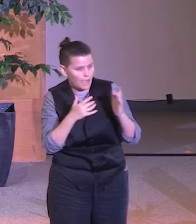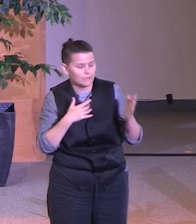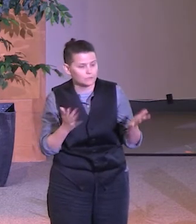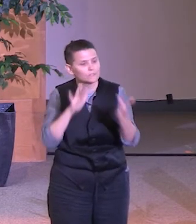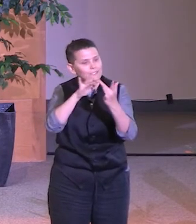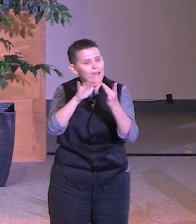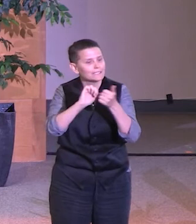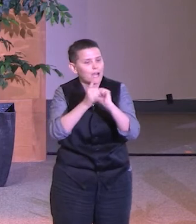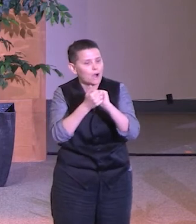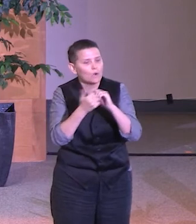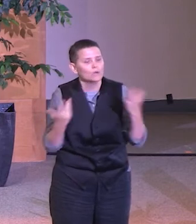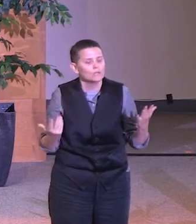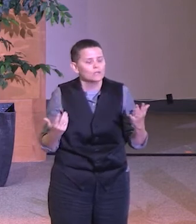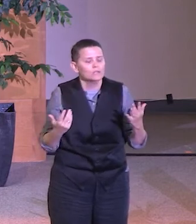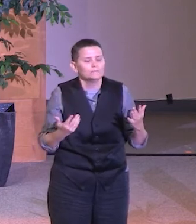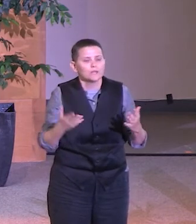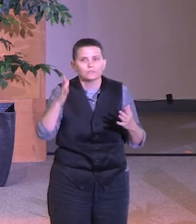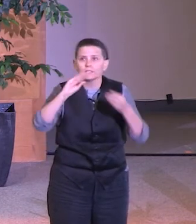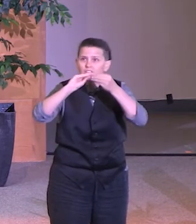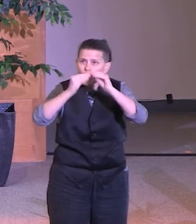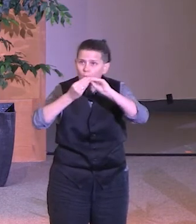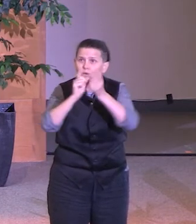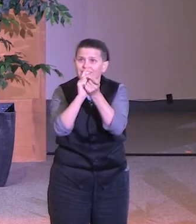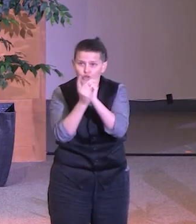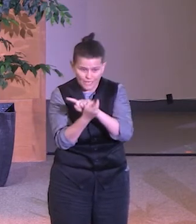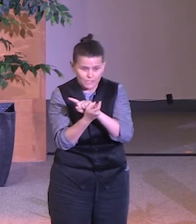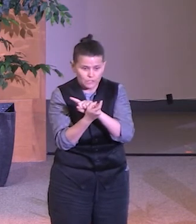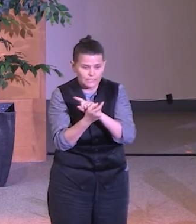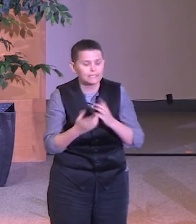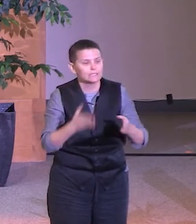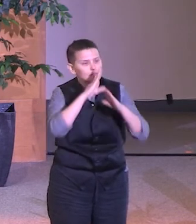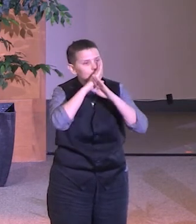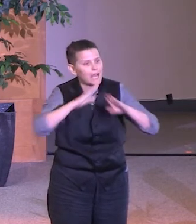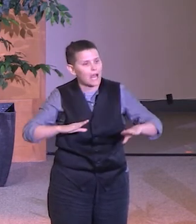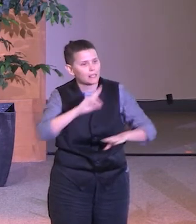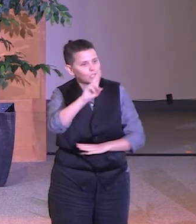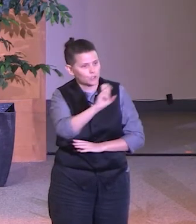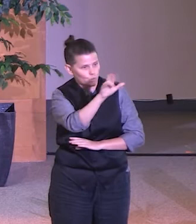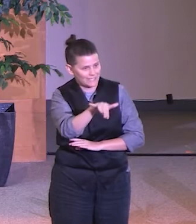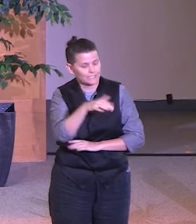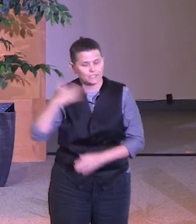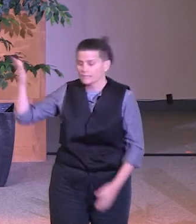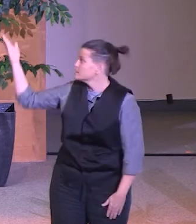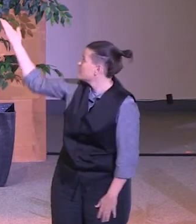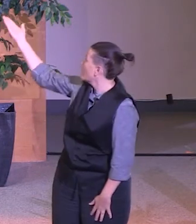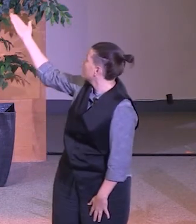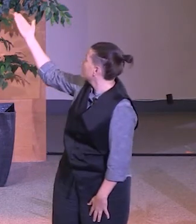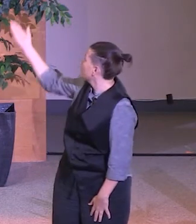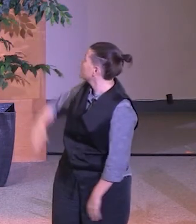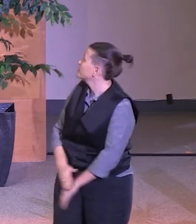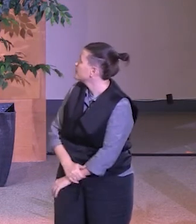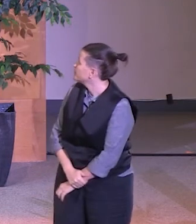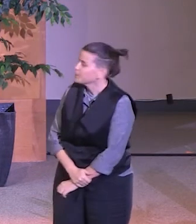and you want to connect with the prayer chaplain, the number has changed. It is now Silent Unity number. It's there on the screen, and it should be on your screen if you're watching